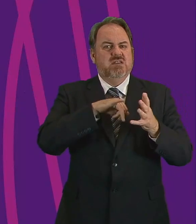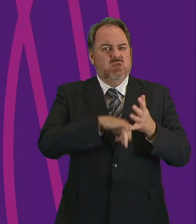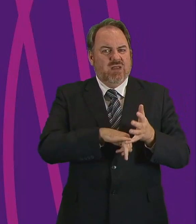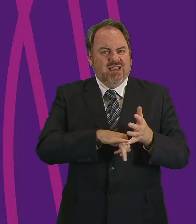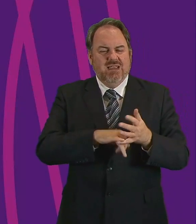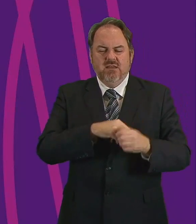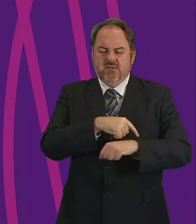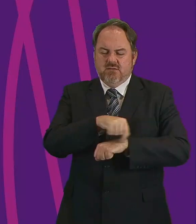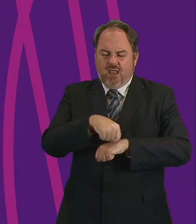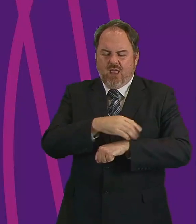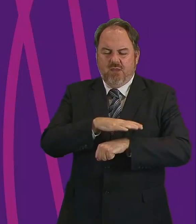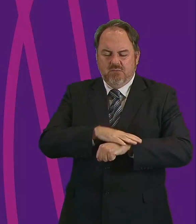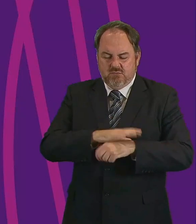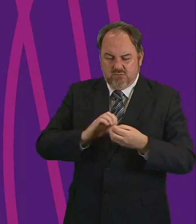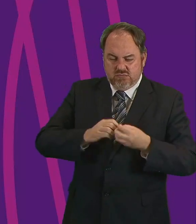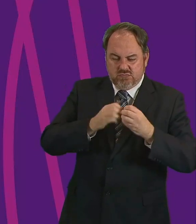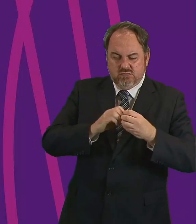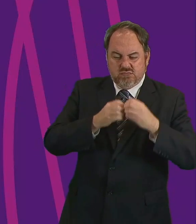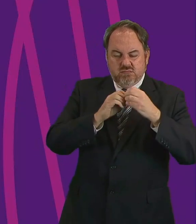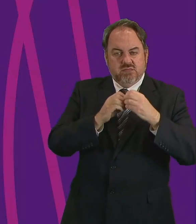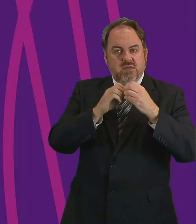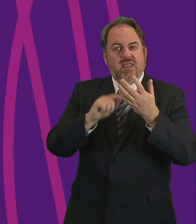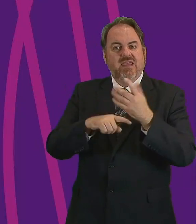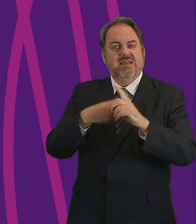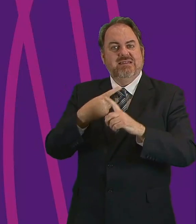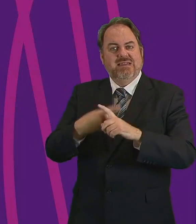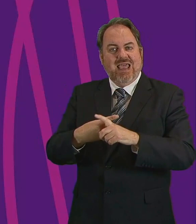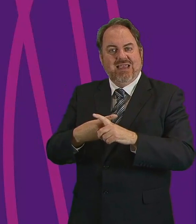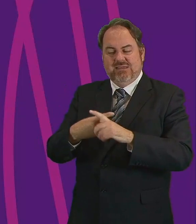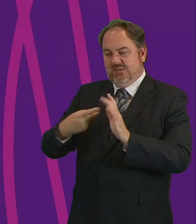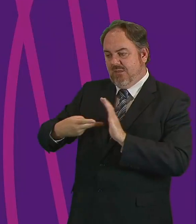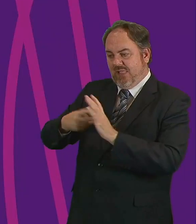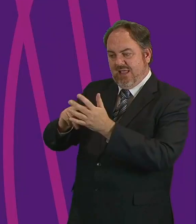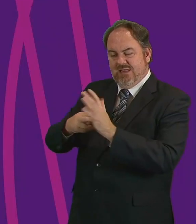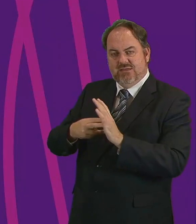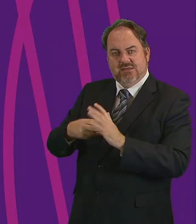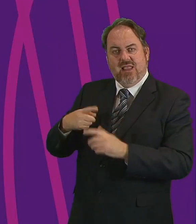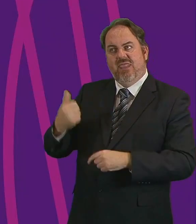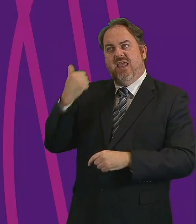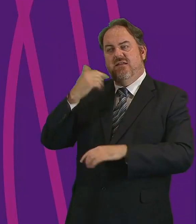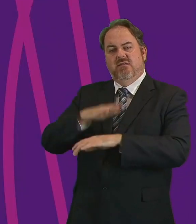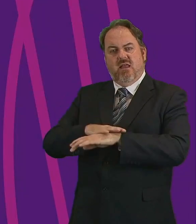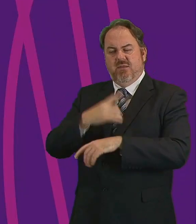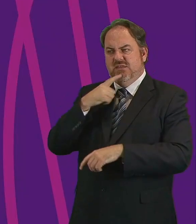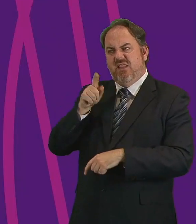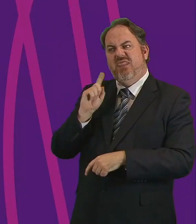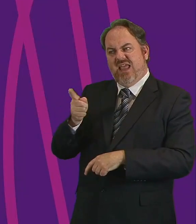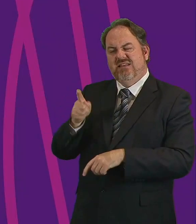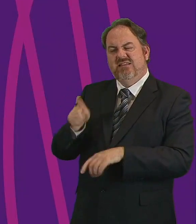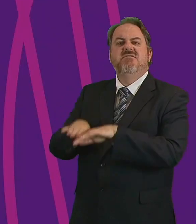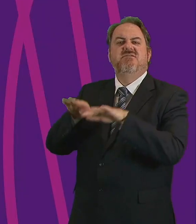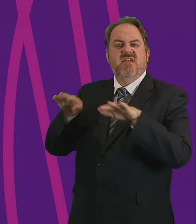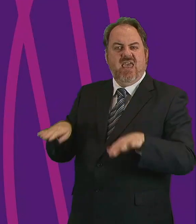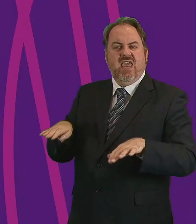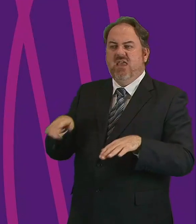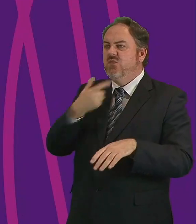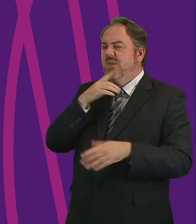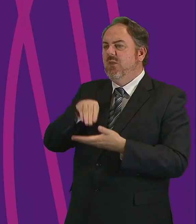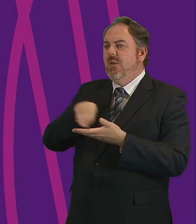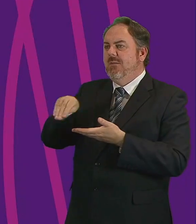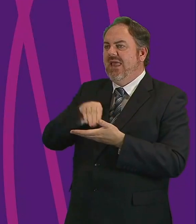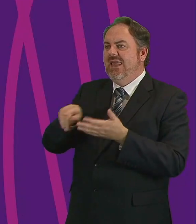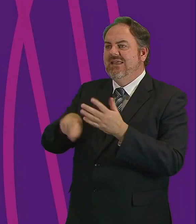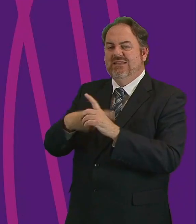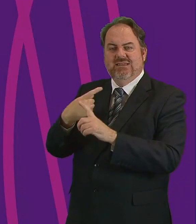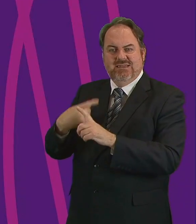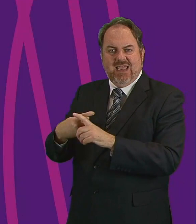invested in coming up with the fiscal framework. At the time, he praised it as being fair to taxpayers, and he also thought it was